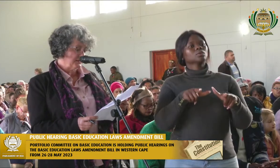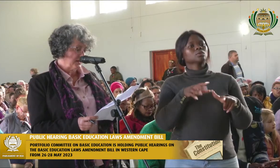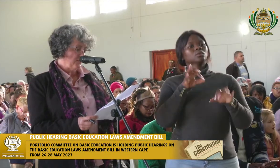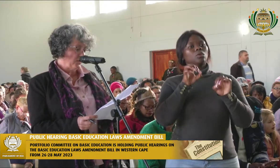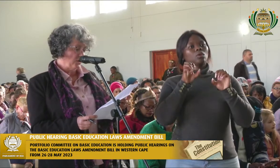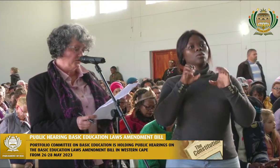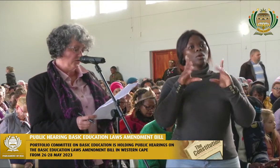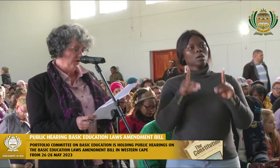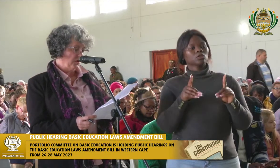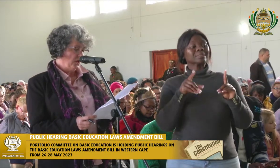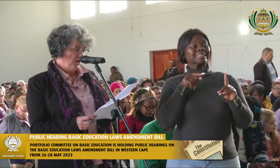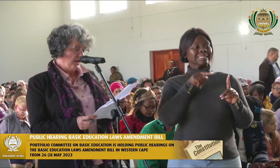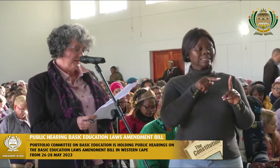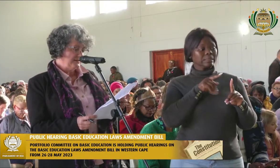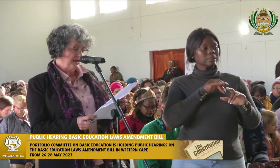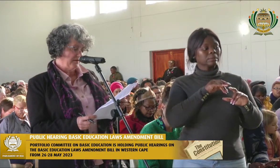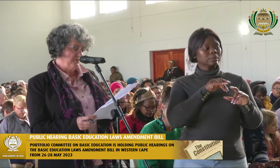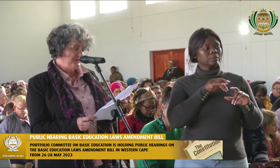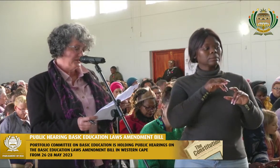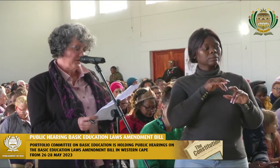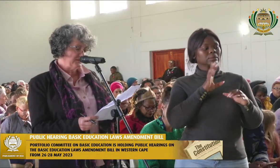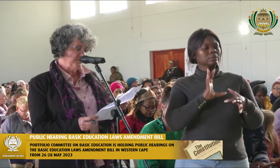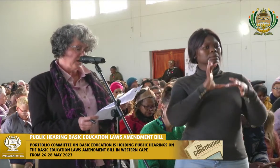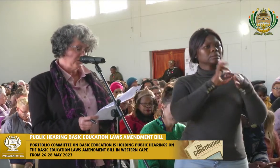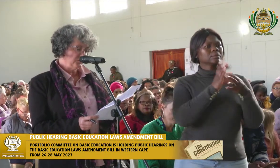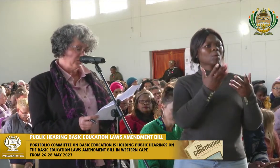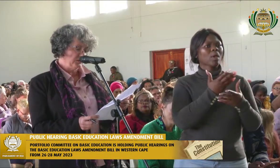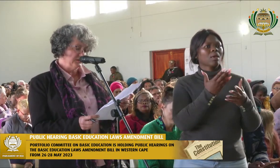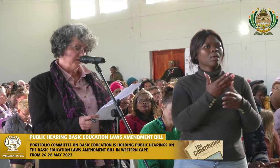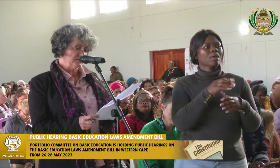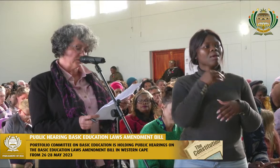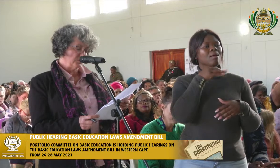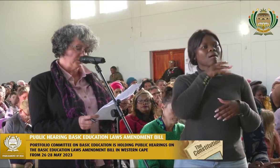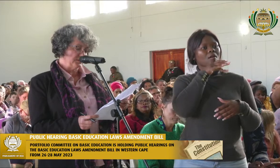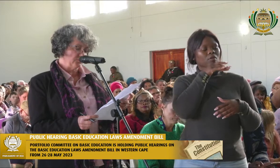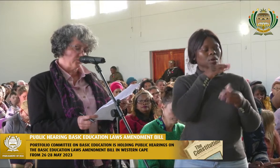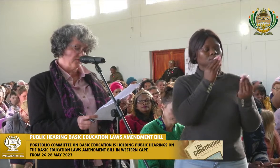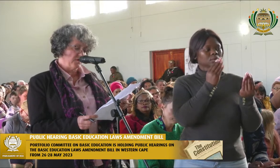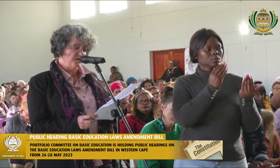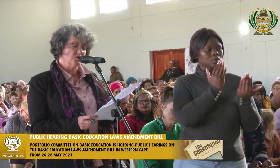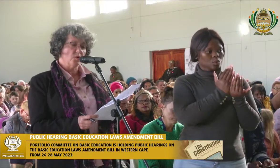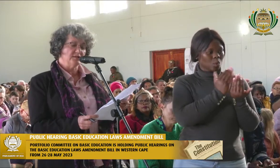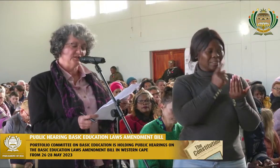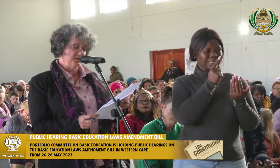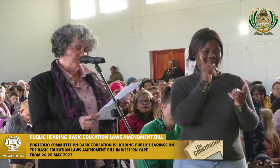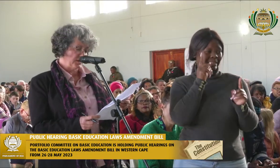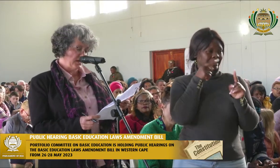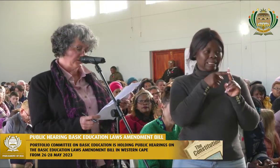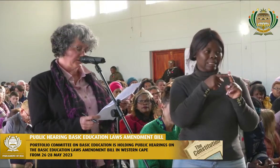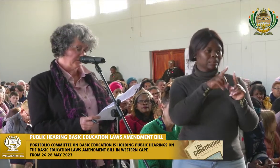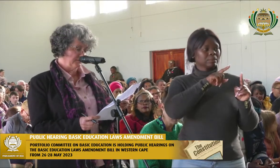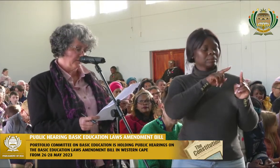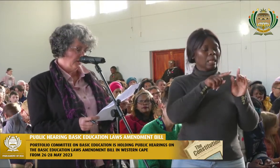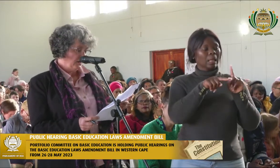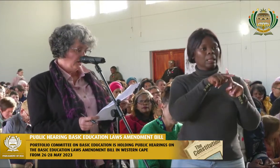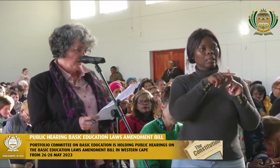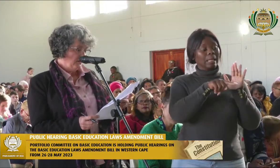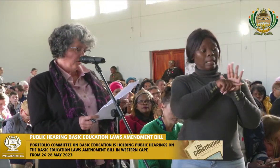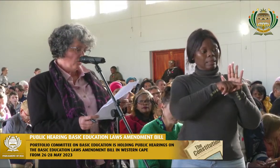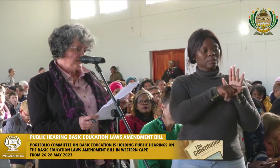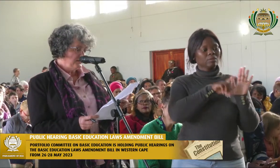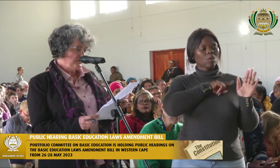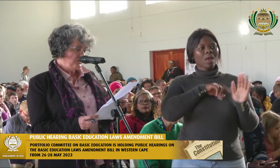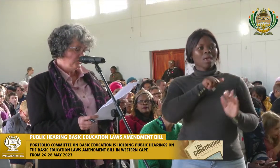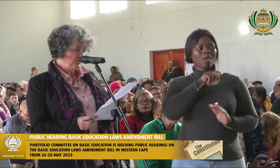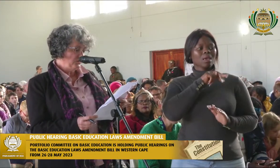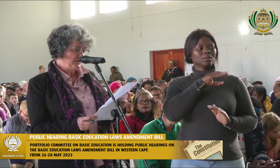schools, as a scapegoat for the ANC government, who has failed to build enough schools that will provide quality education.